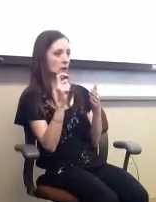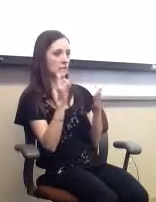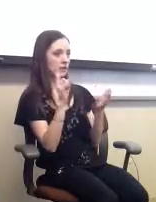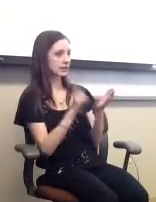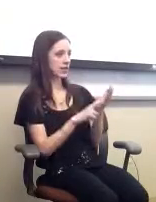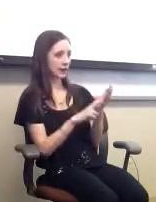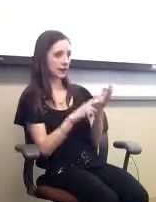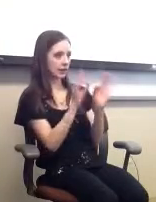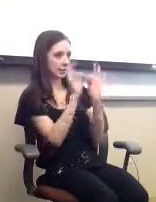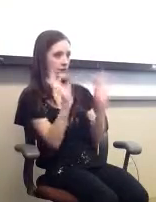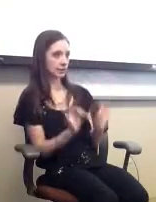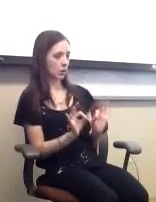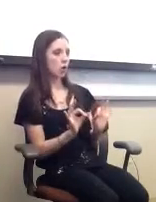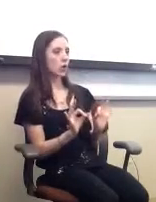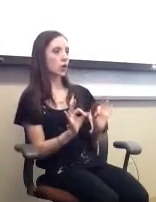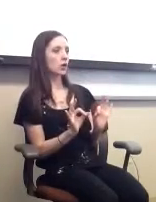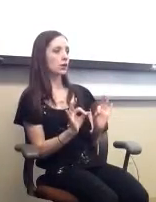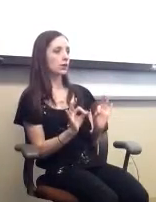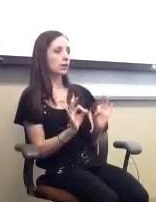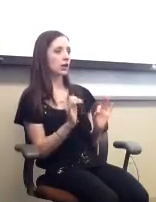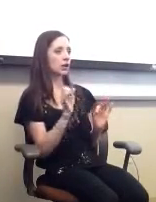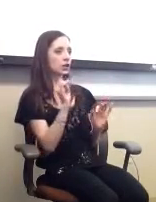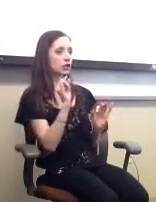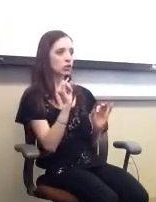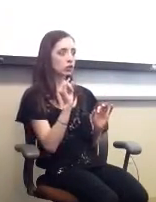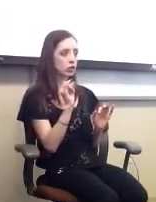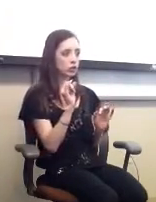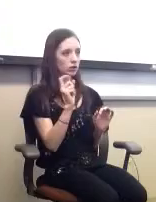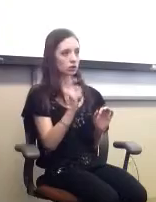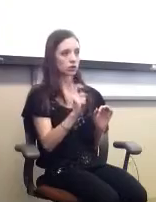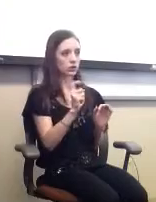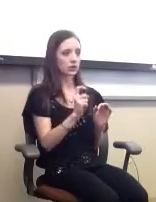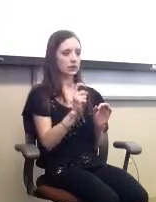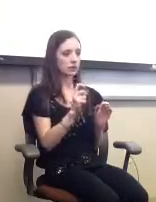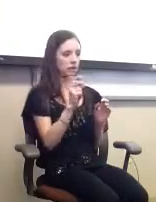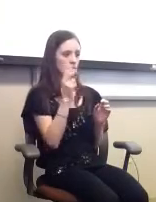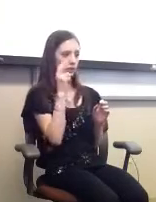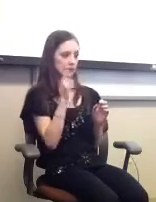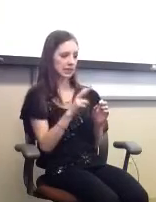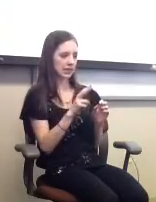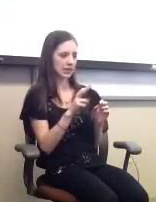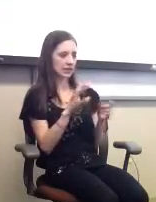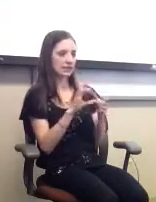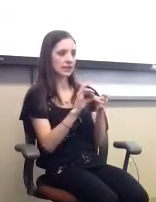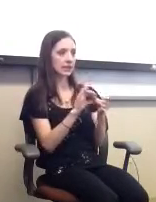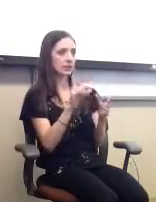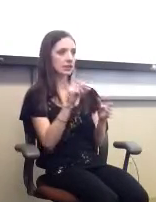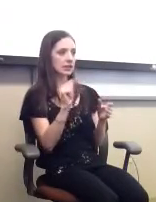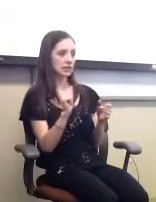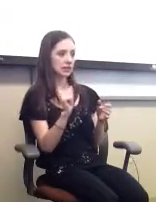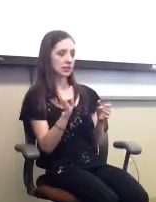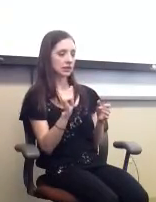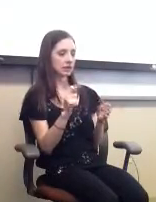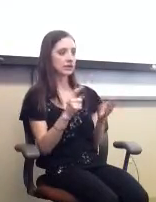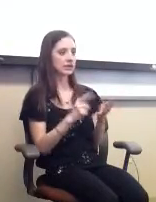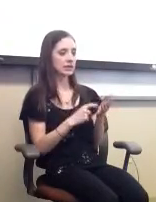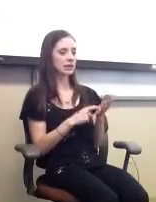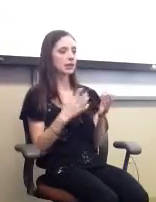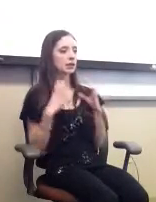You have to make sure it's for their disability. I have had some situations where I'll get a batch update that says the client's getting SSI, and in reality they're getting it